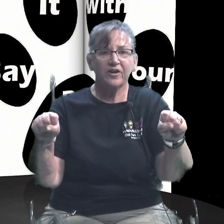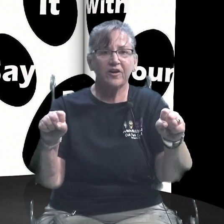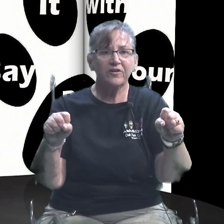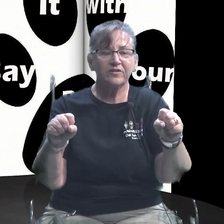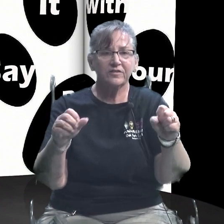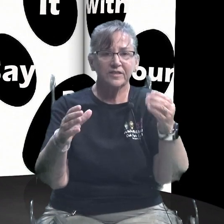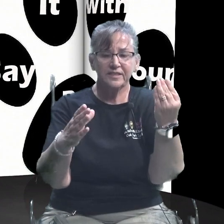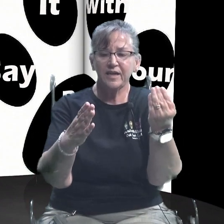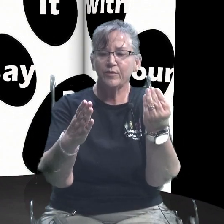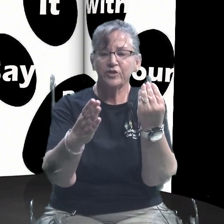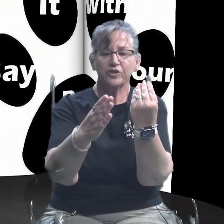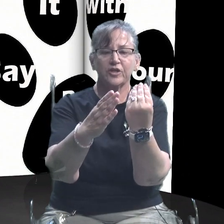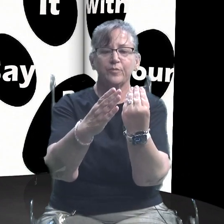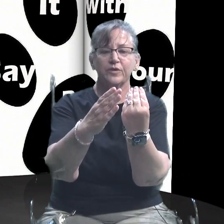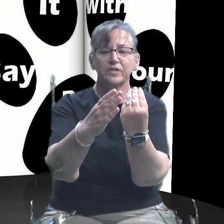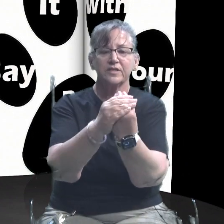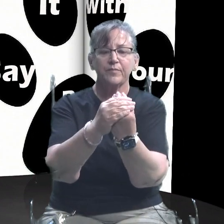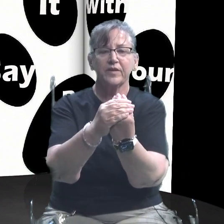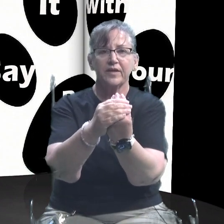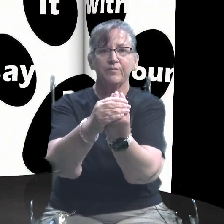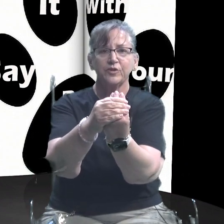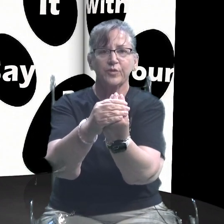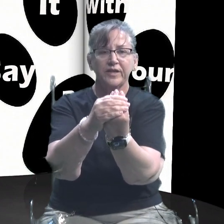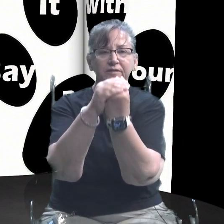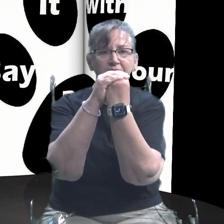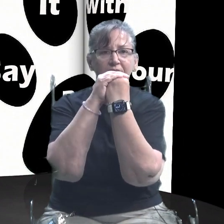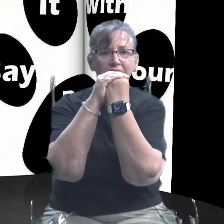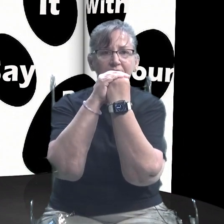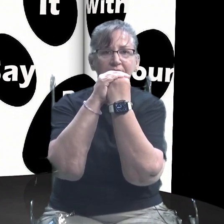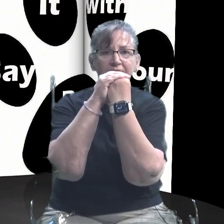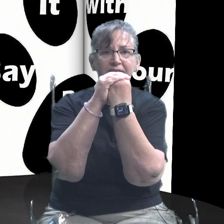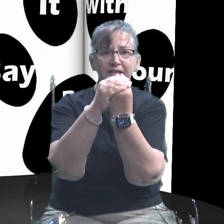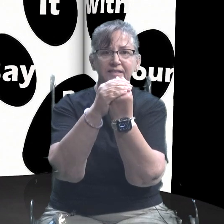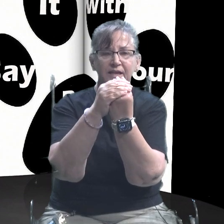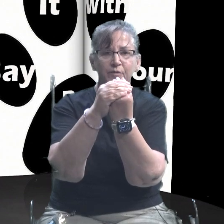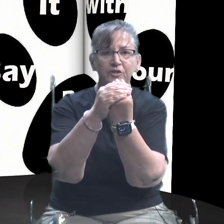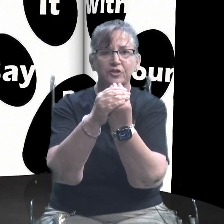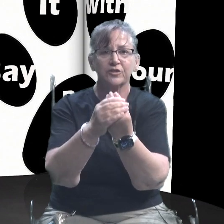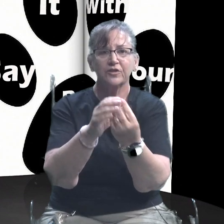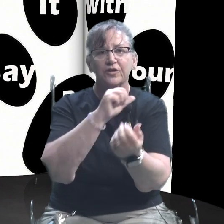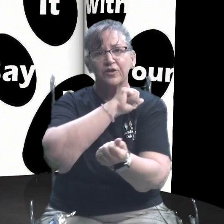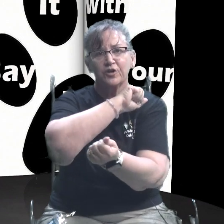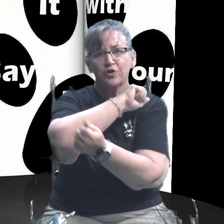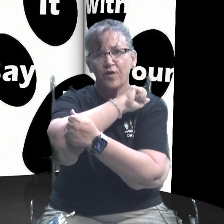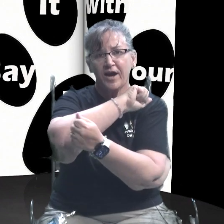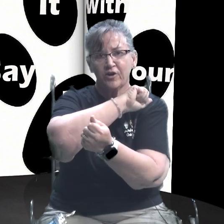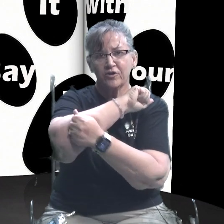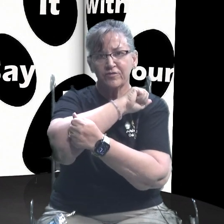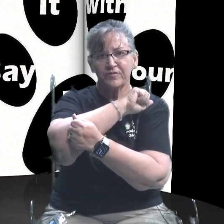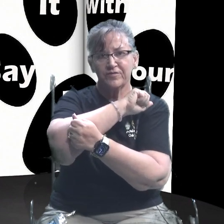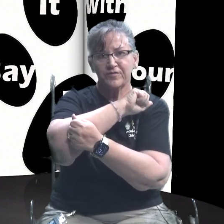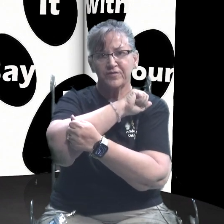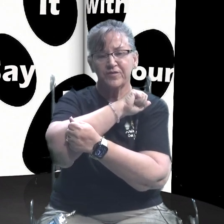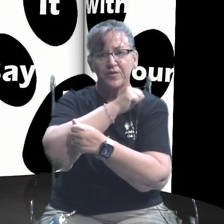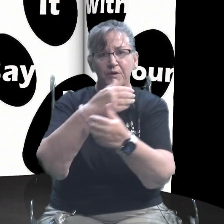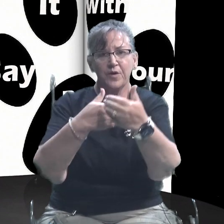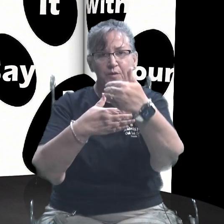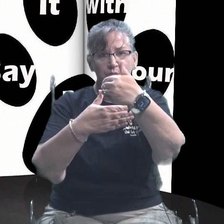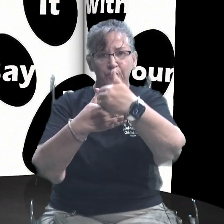dog. Sandwich, you're gonna put something in between and eat it like a sandwich. Cracker,